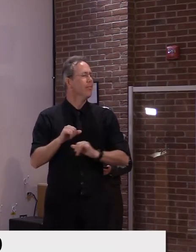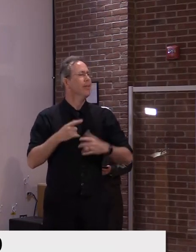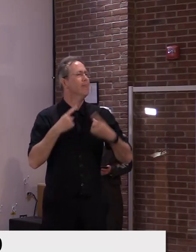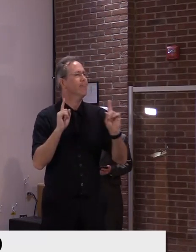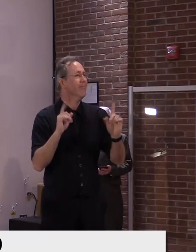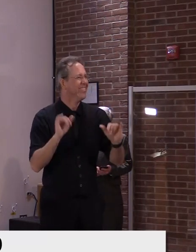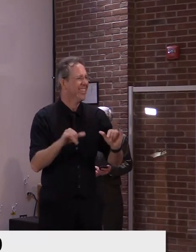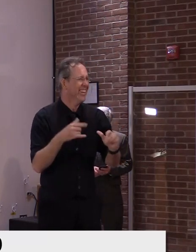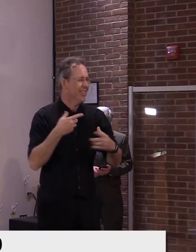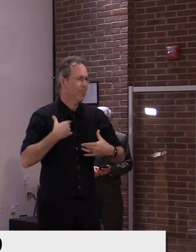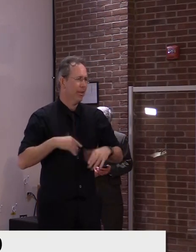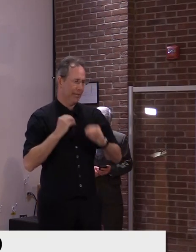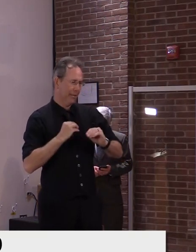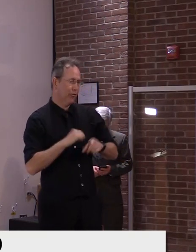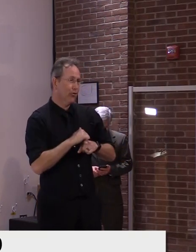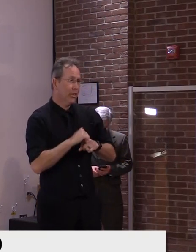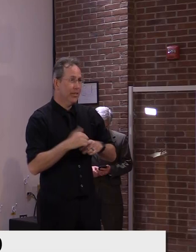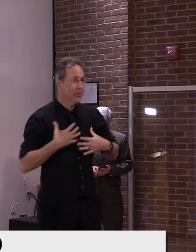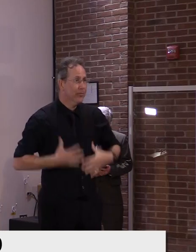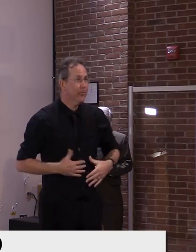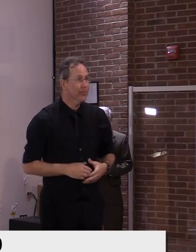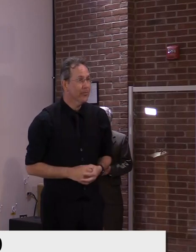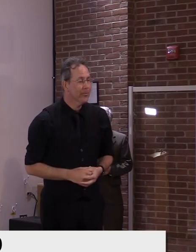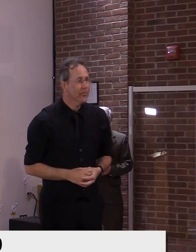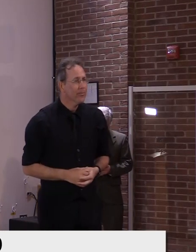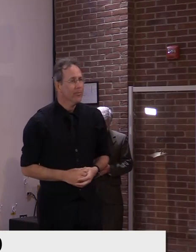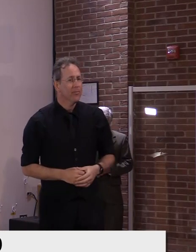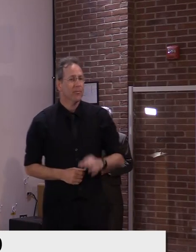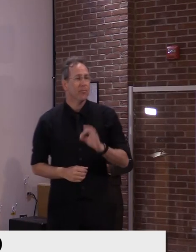Great. Thank you both. Mike Donahue, the Islander.